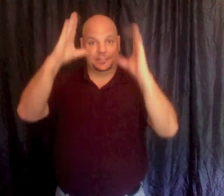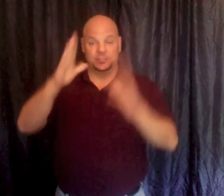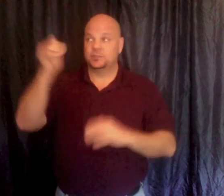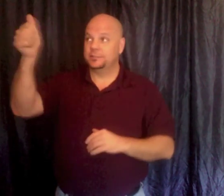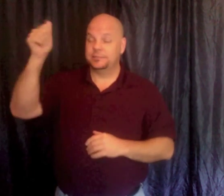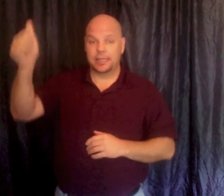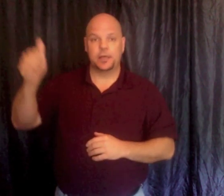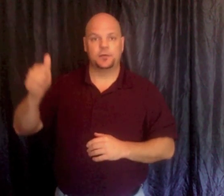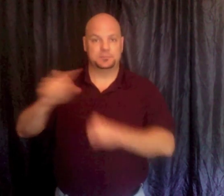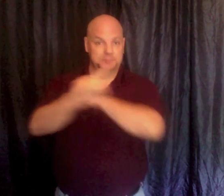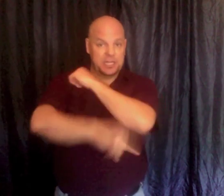out the punishment.